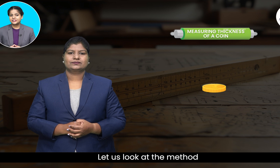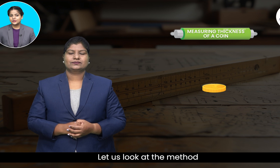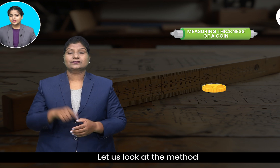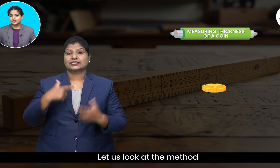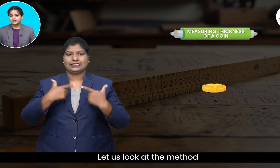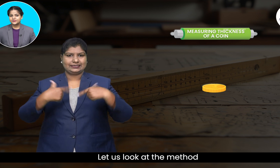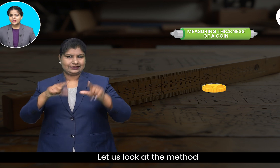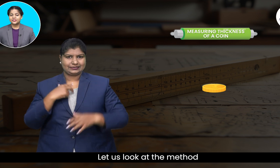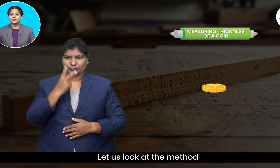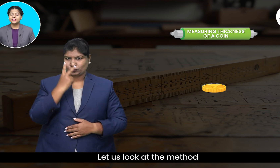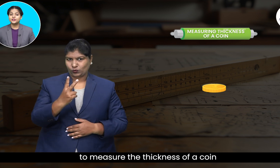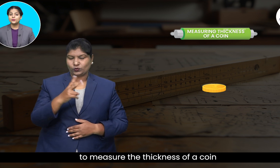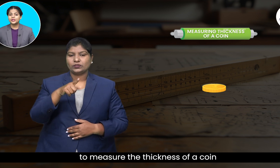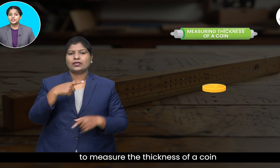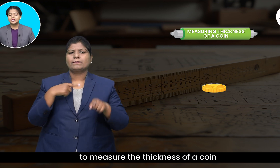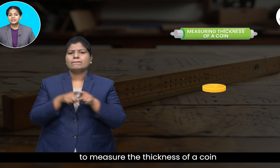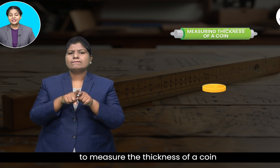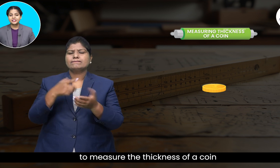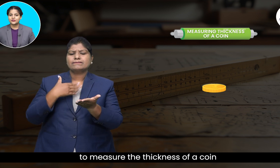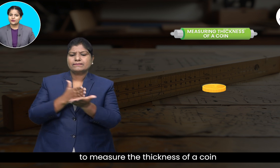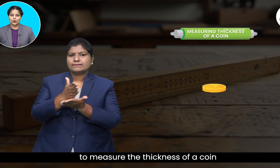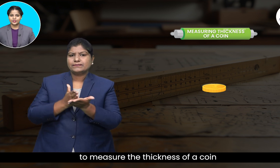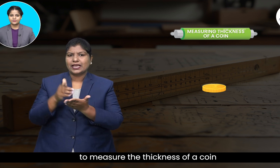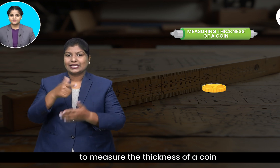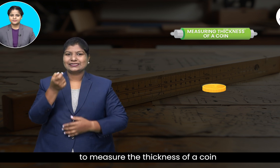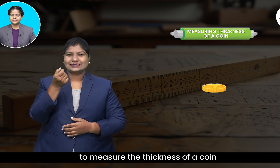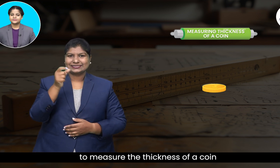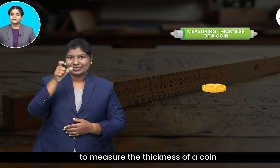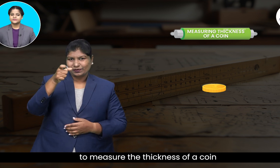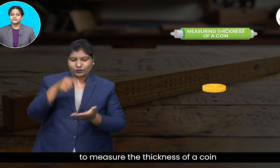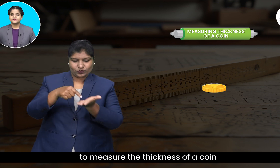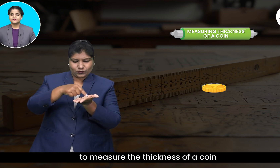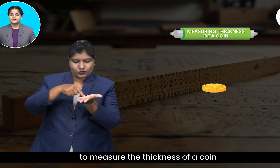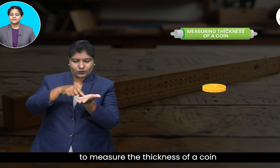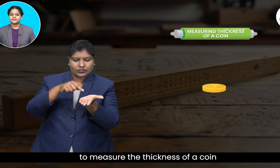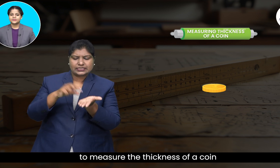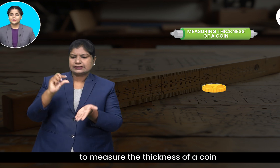Let us look at the method to measure the thickness of a coin.